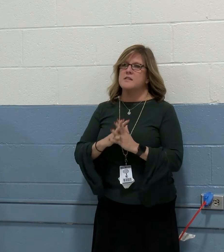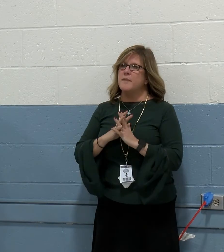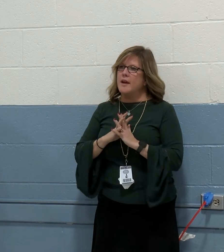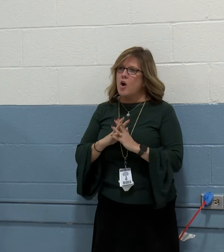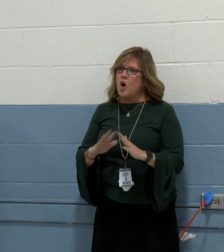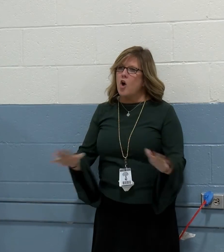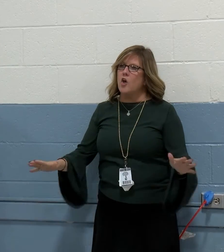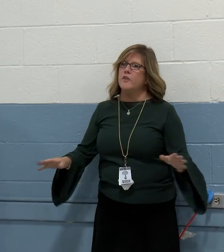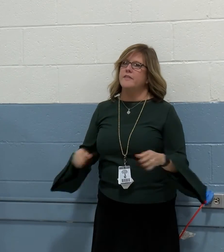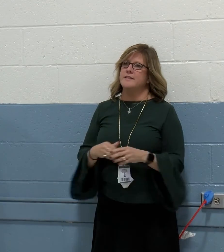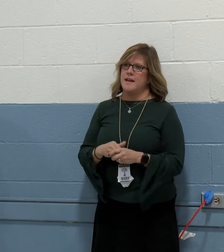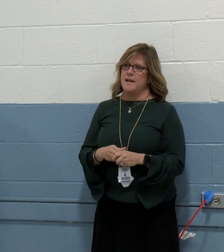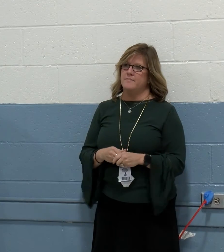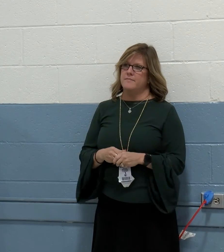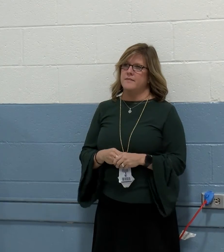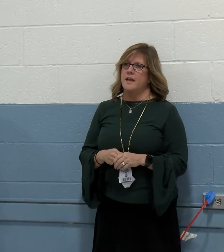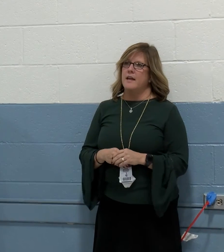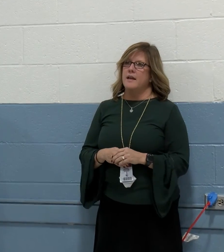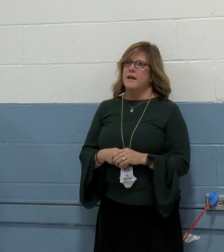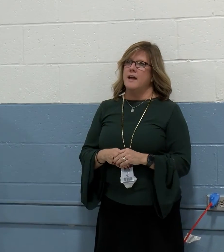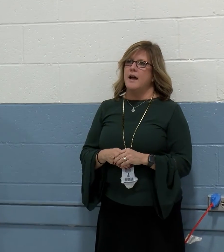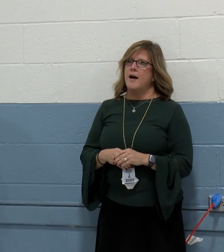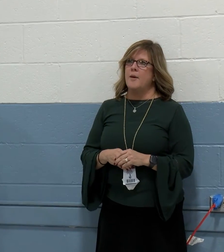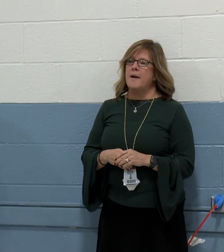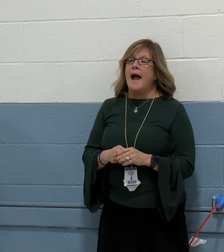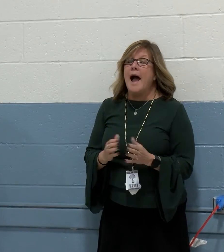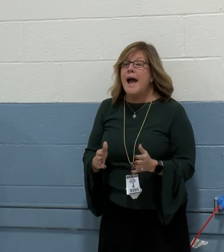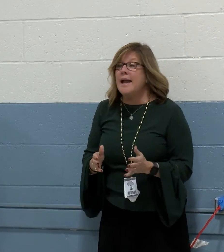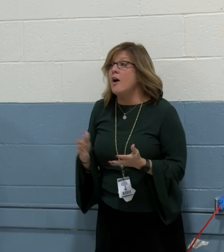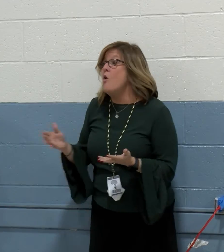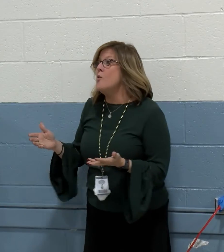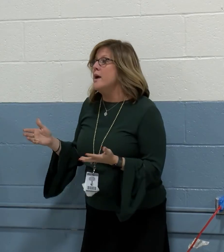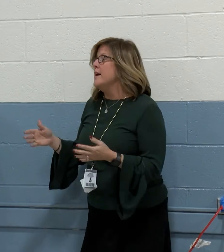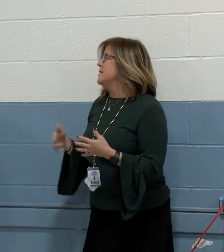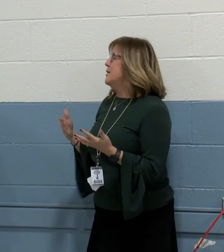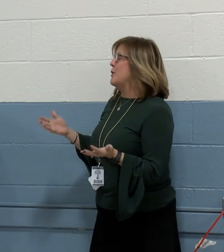new parents asked me all the time,